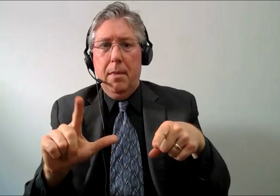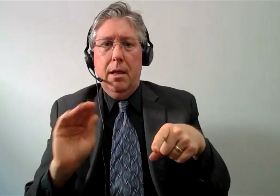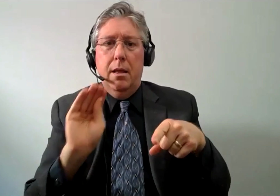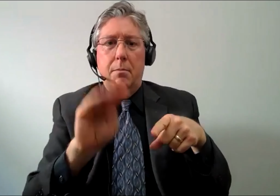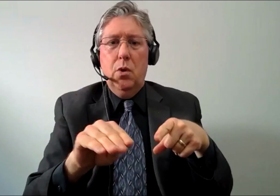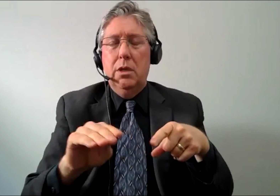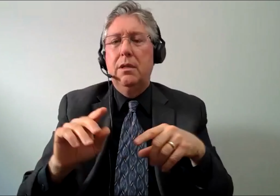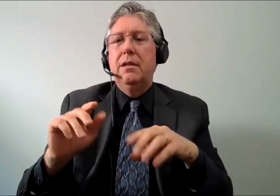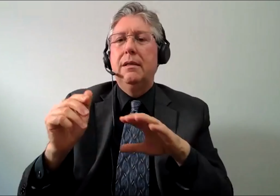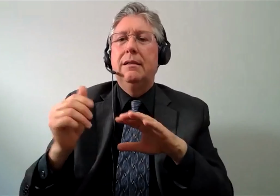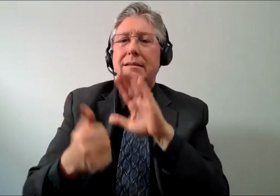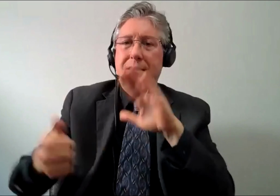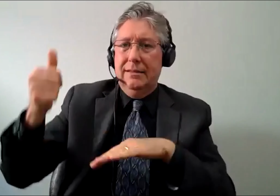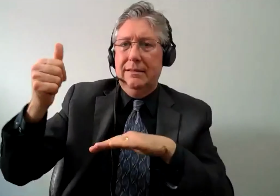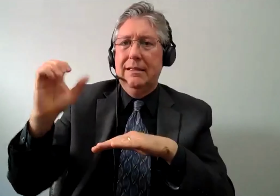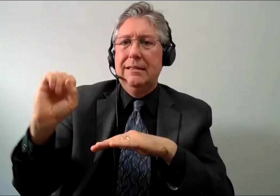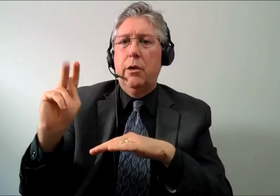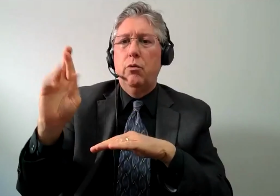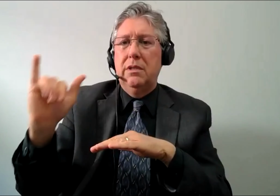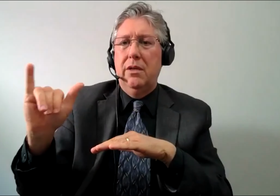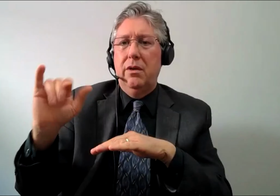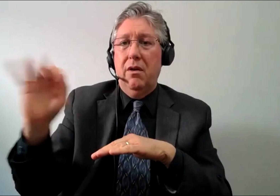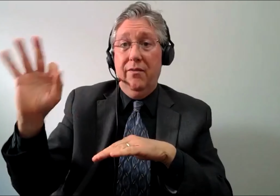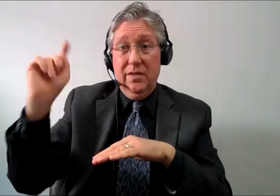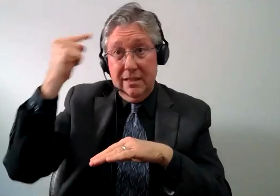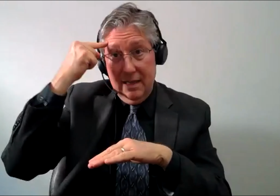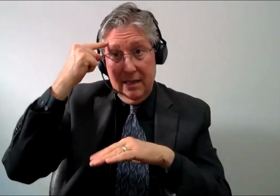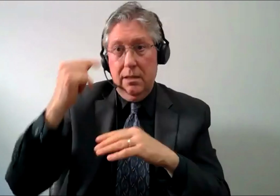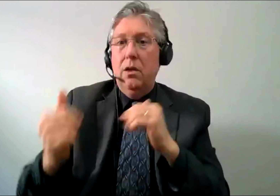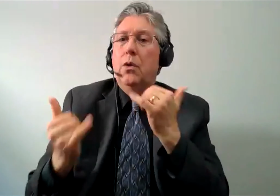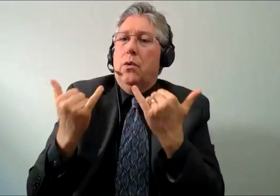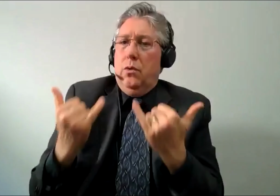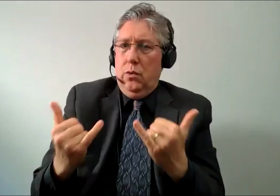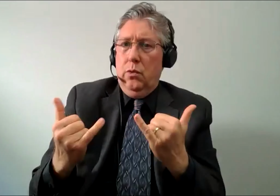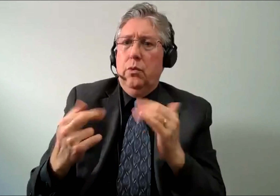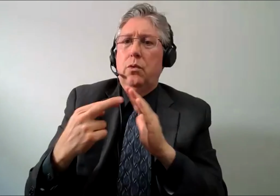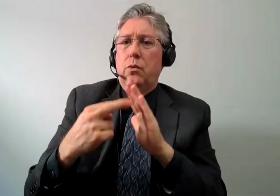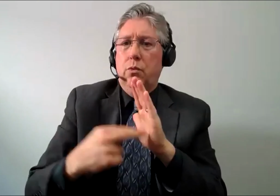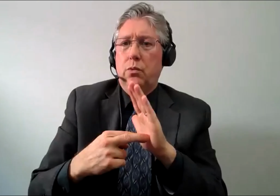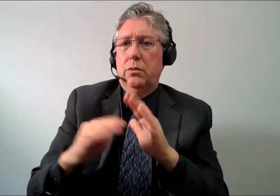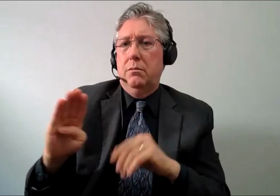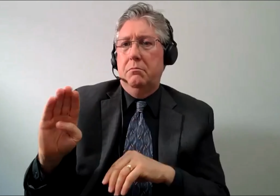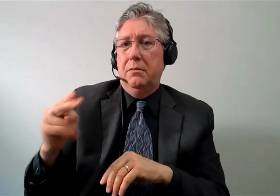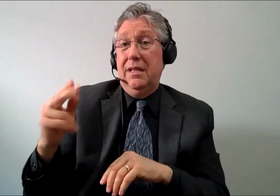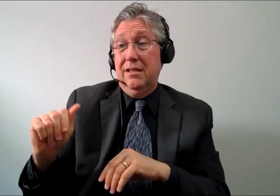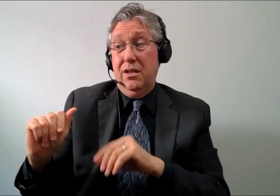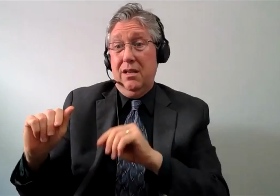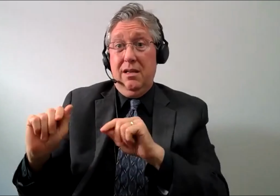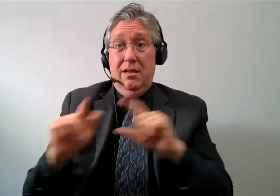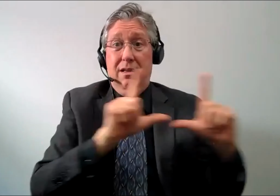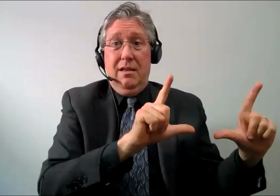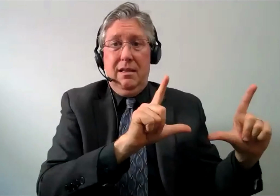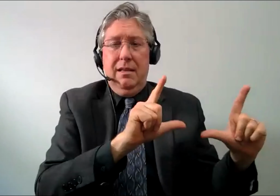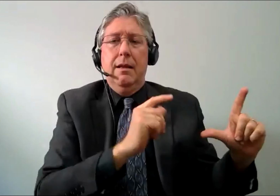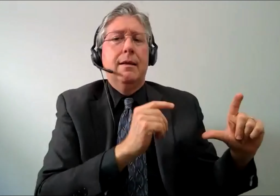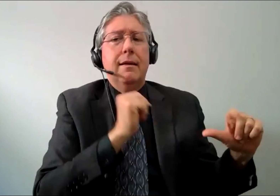of State with our most current version of our rules. The rules on the BHA webpage, we are in the process